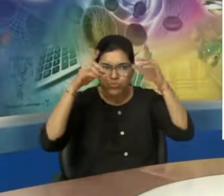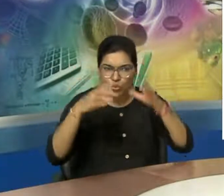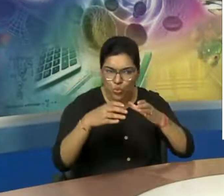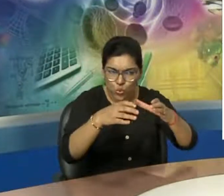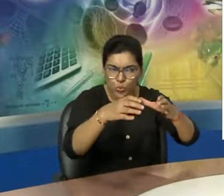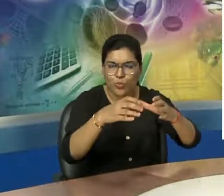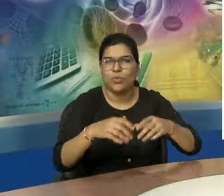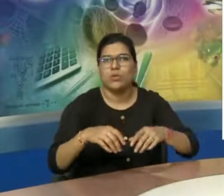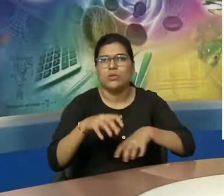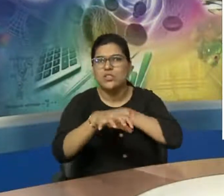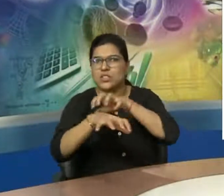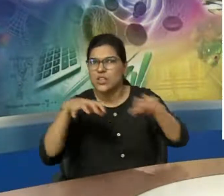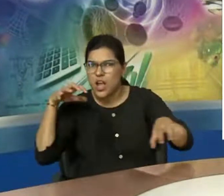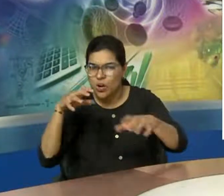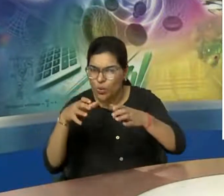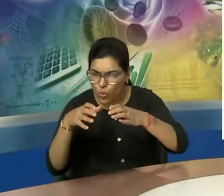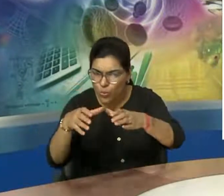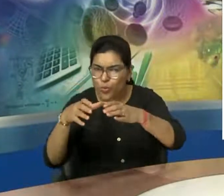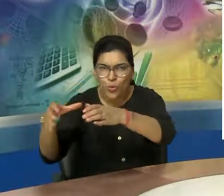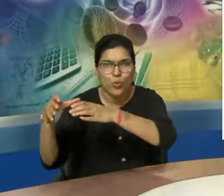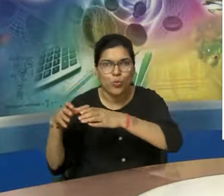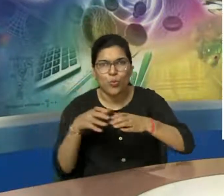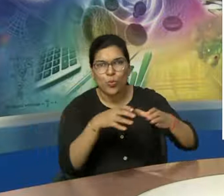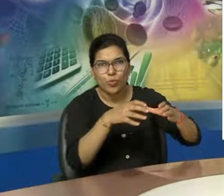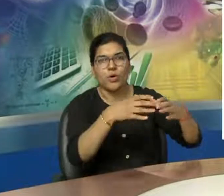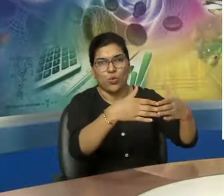and interact with each other.